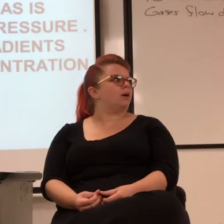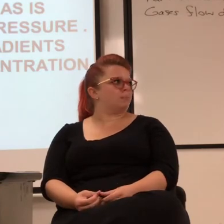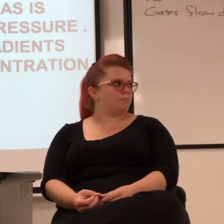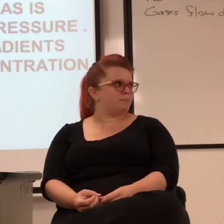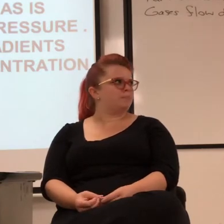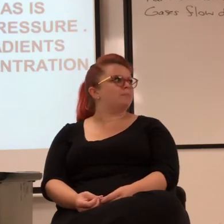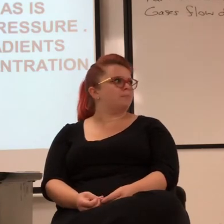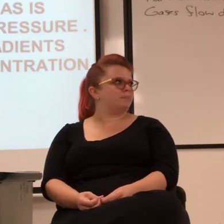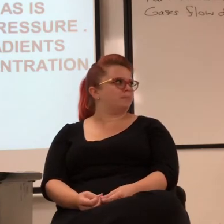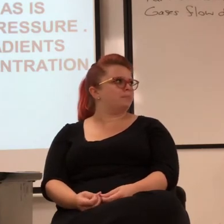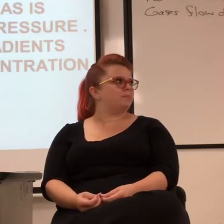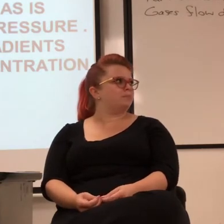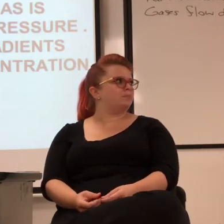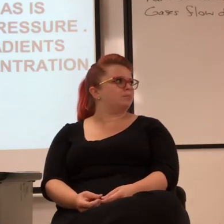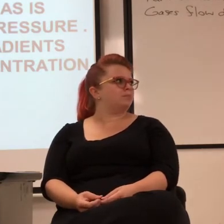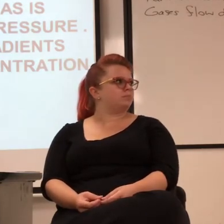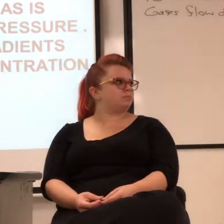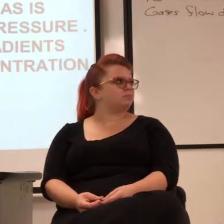gradient.